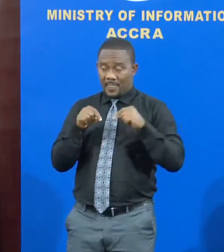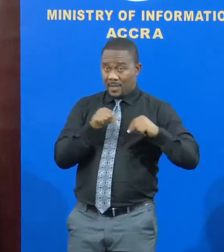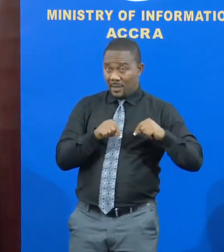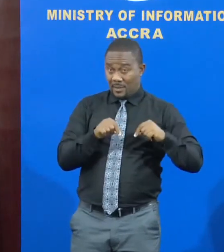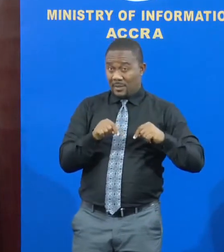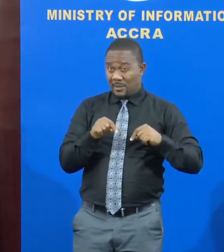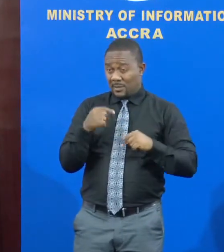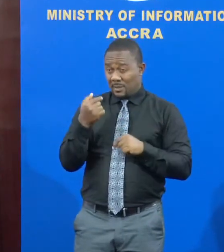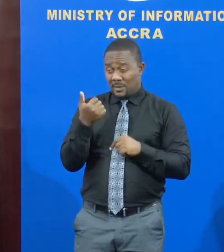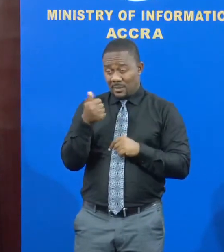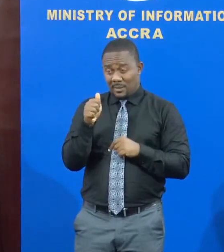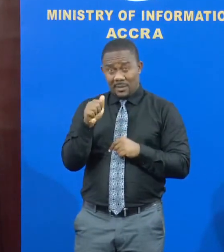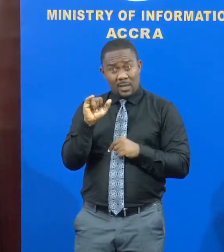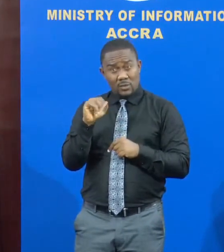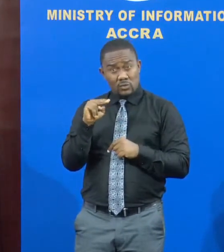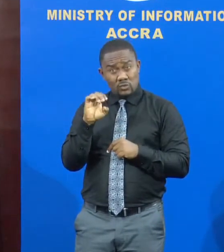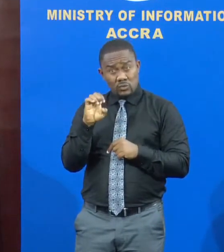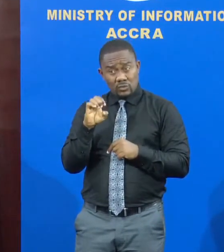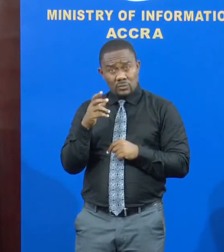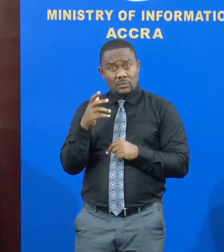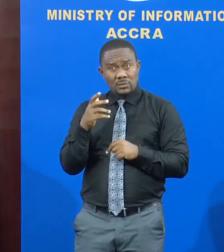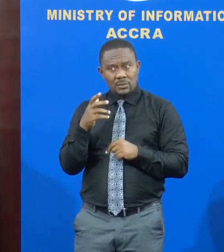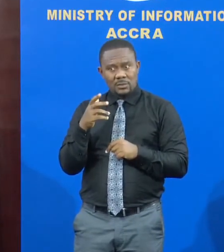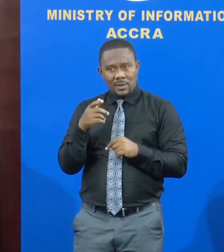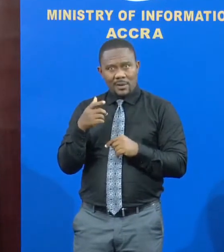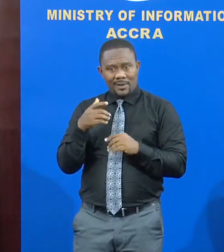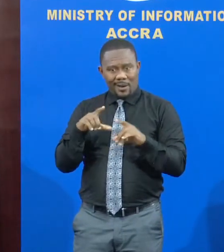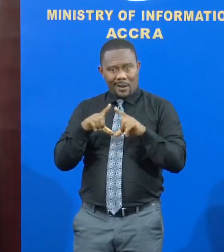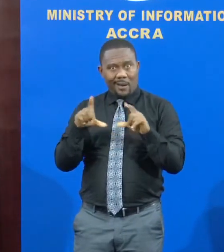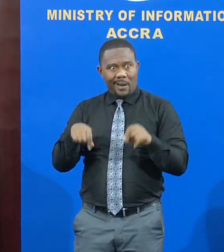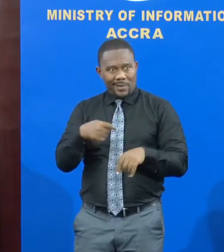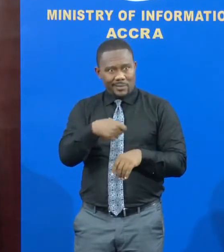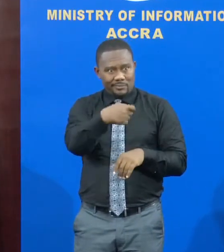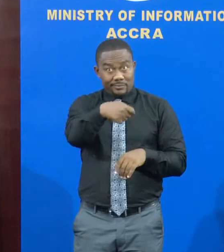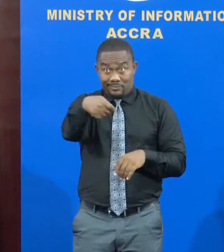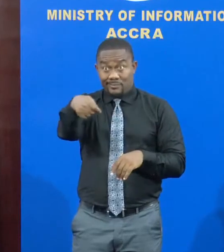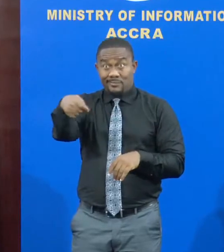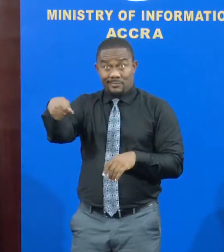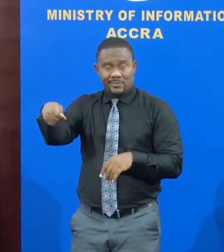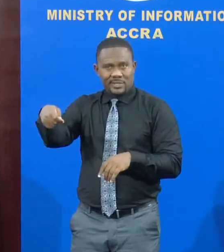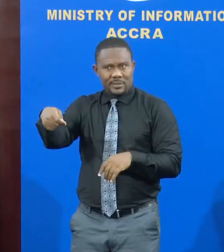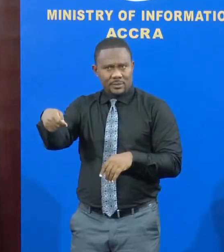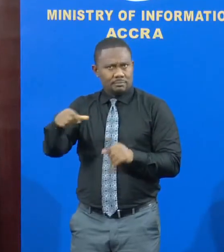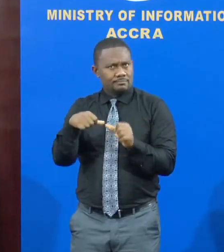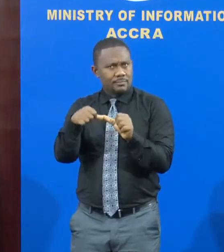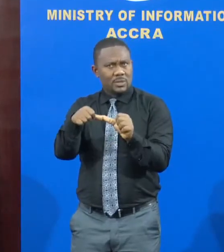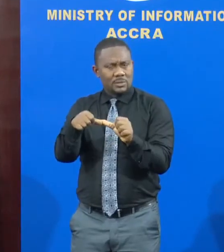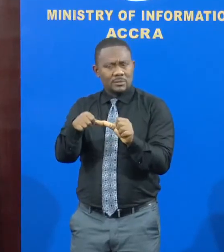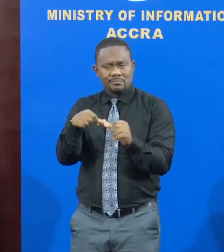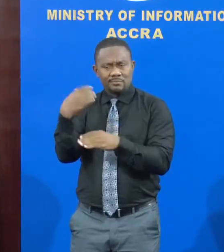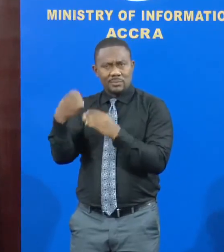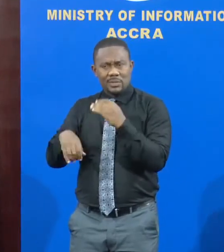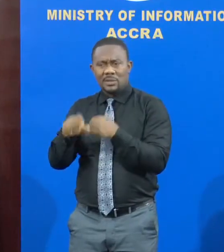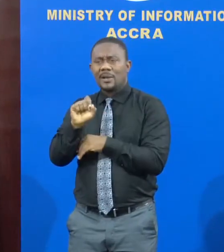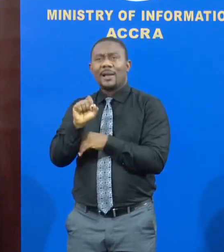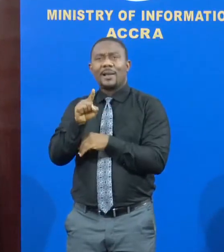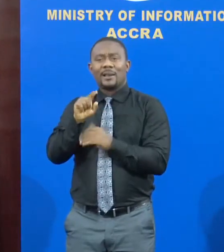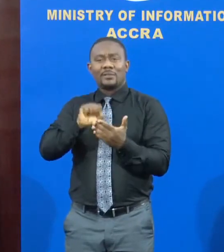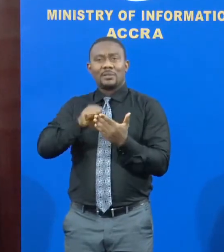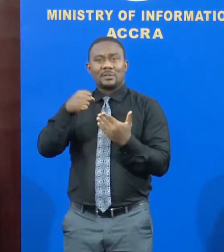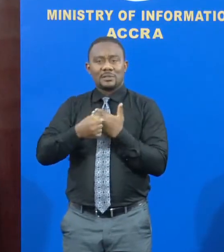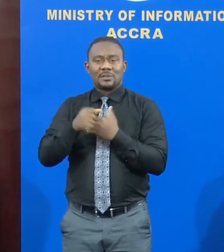of June and conducted an expedited card issuance and mop-up registration exercise and ended on the 11th